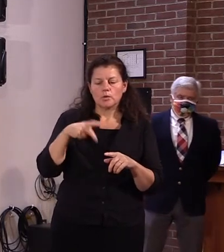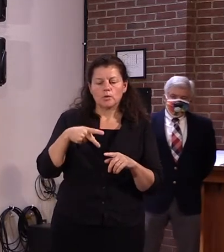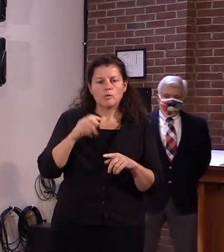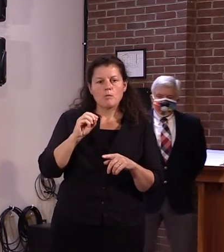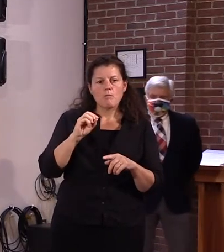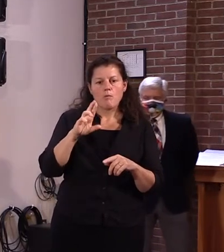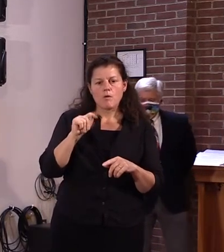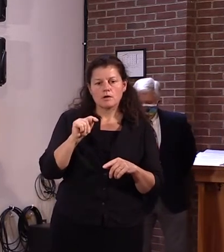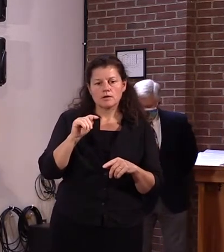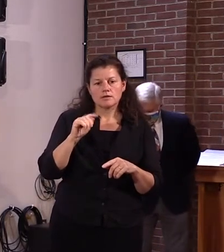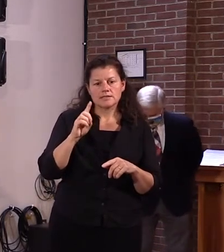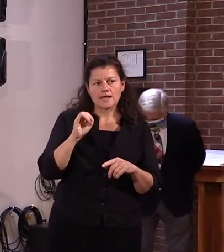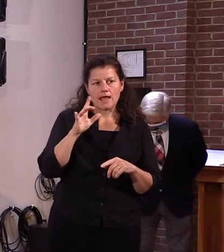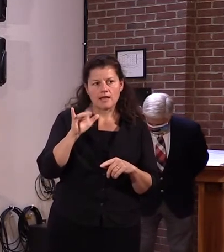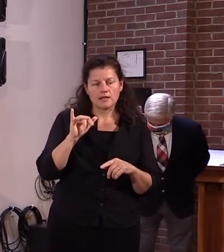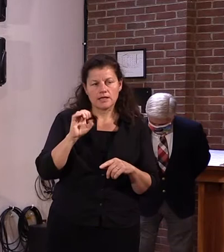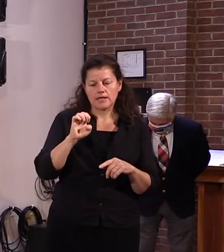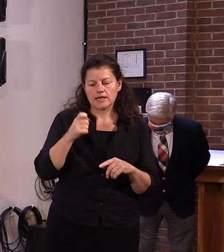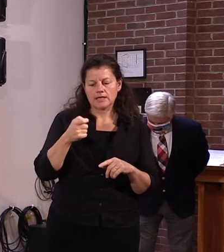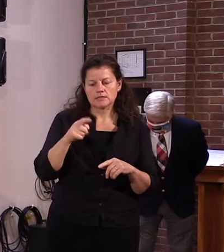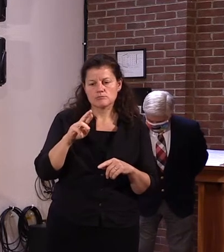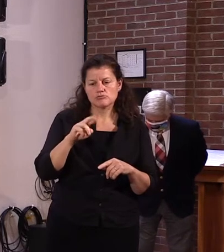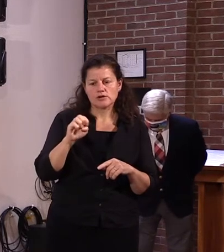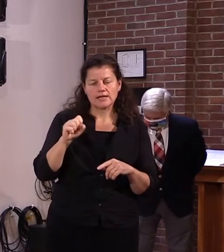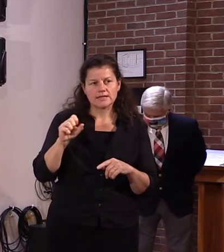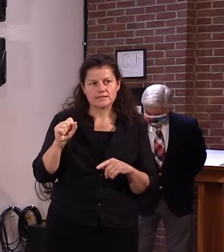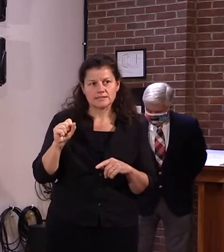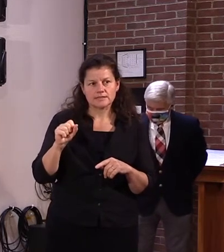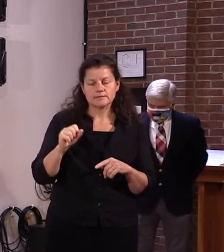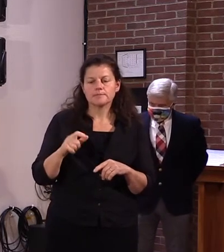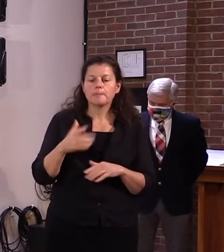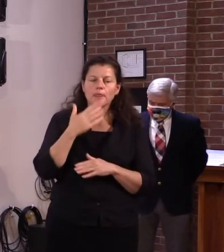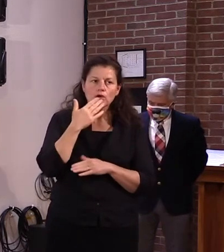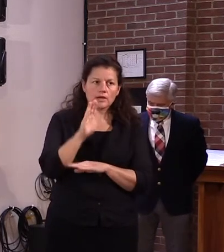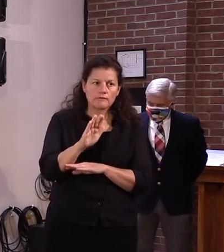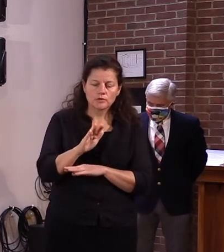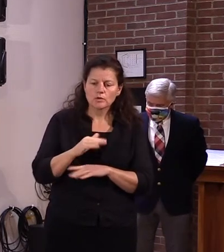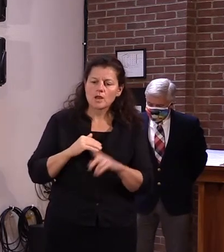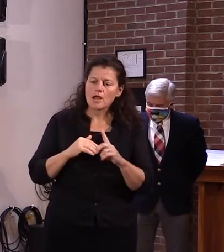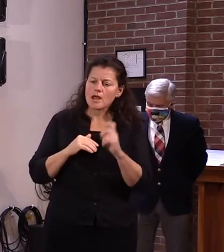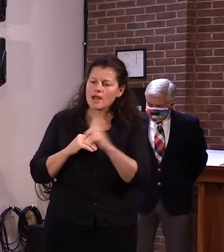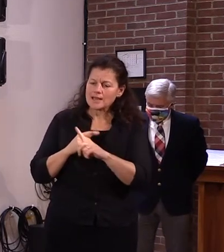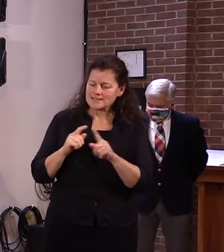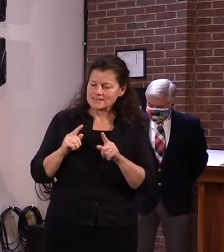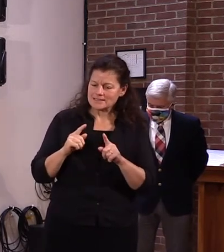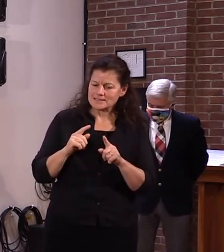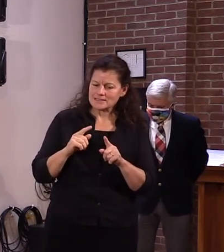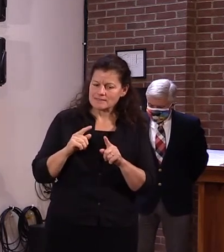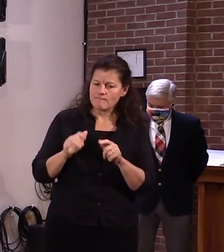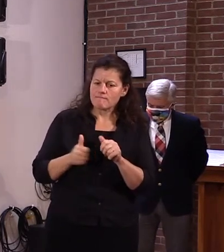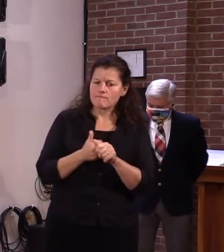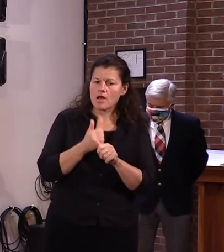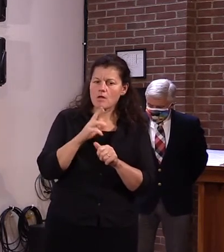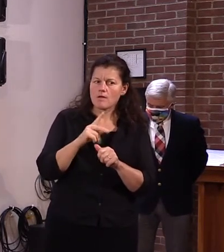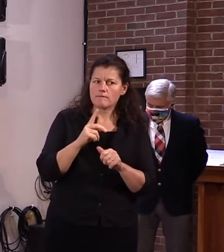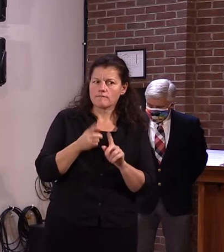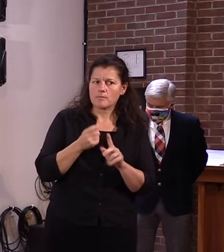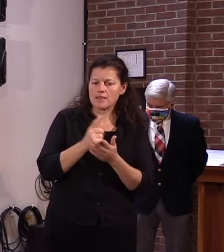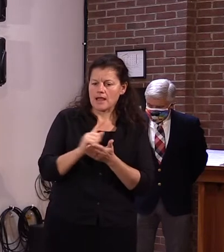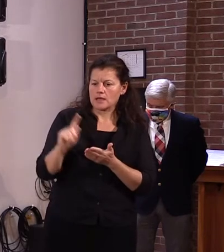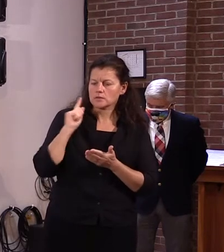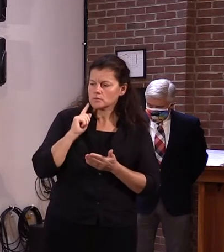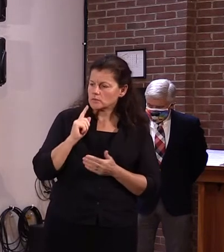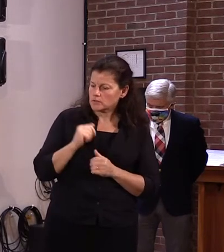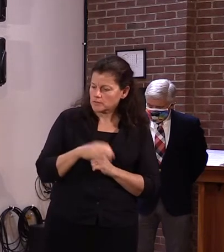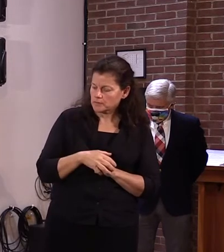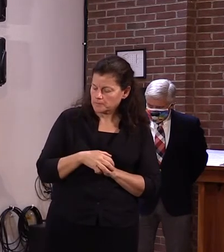Yes, good afternoon. I'm going to return to a question from last week when you indicated that there had been a little